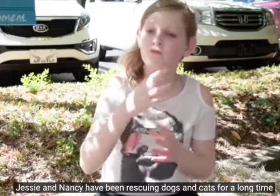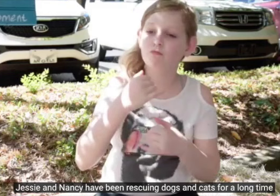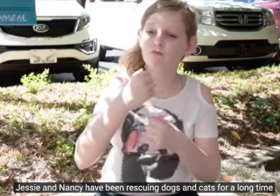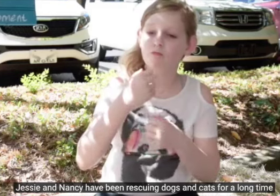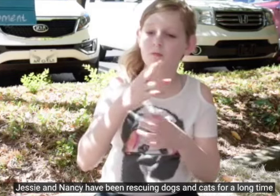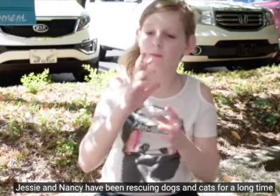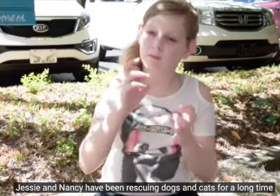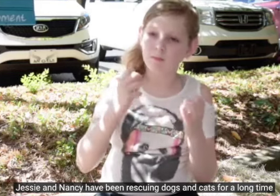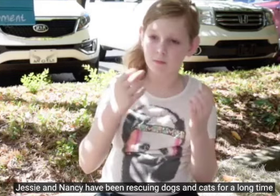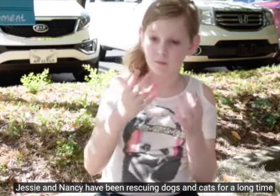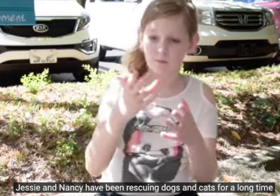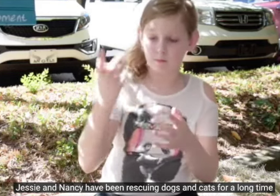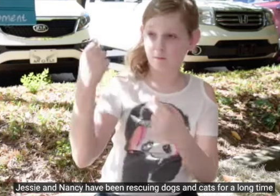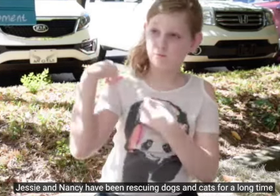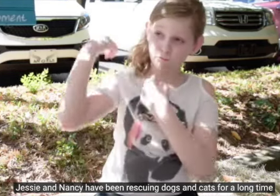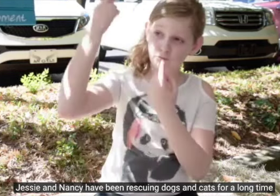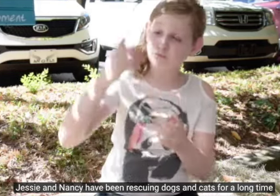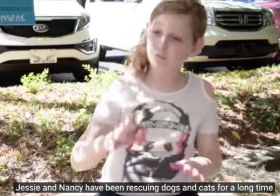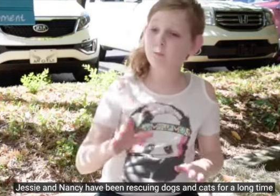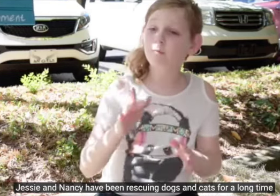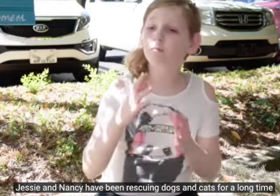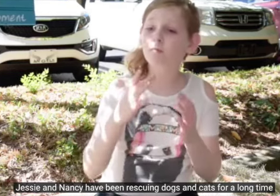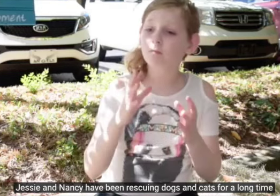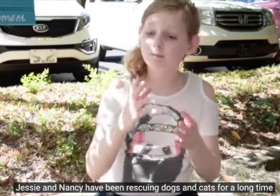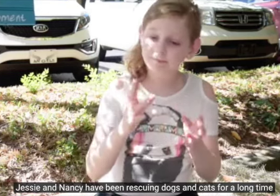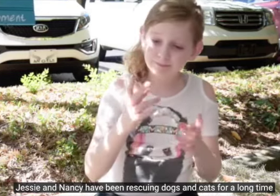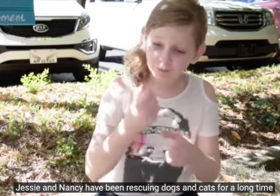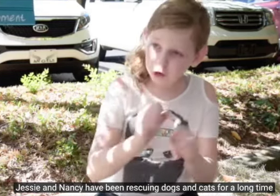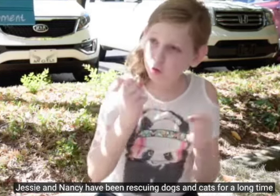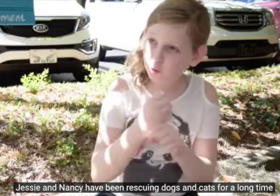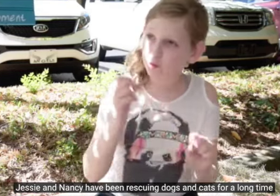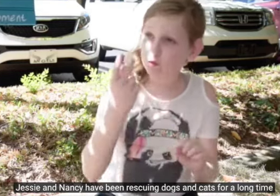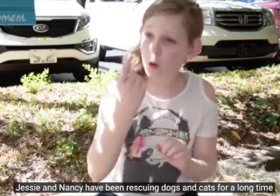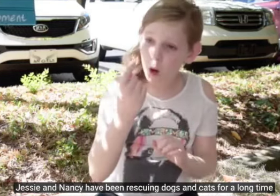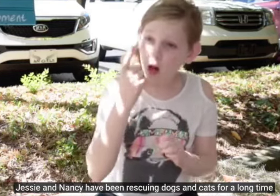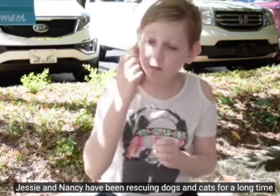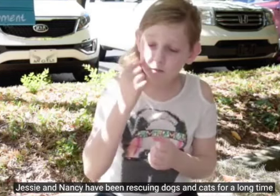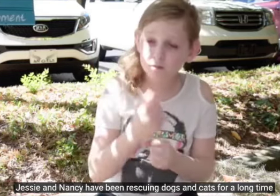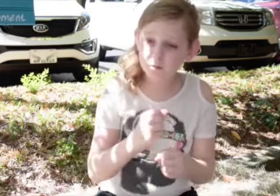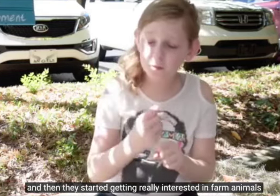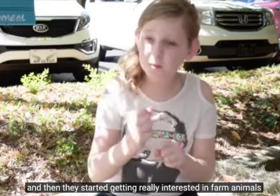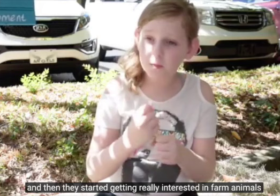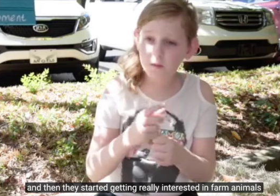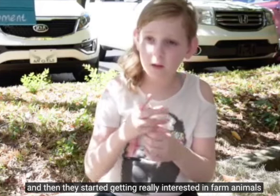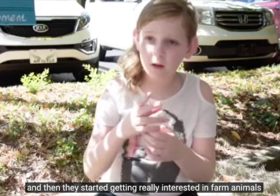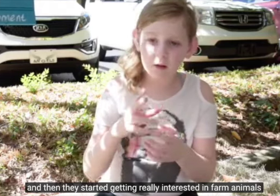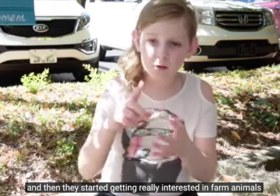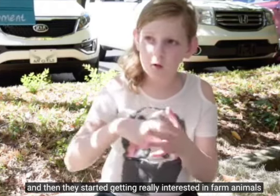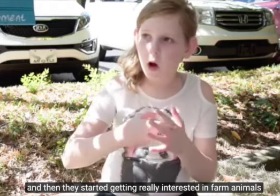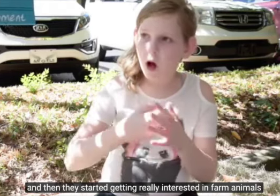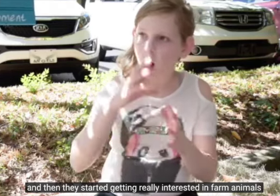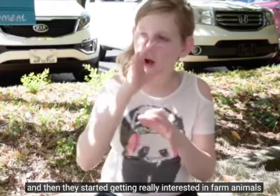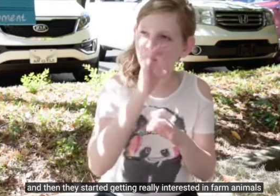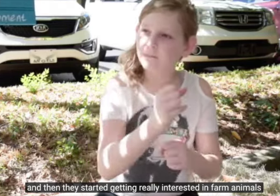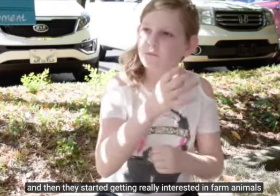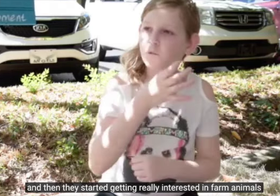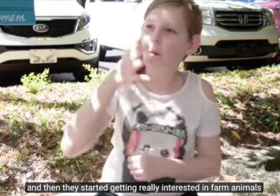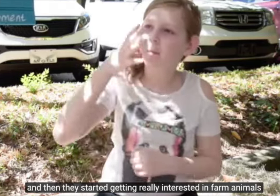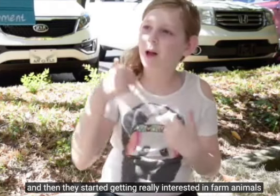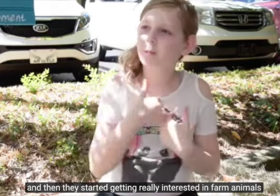Jesse and Nancy have been rescuing dogs and cats for a long time. And then they started getting really